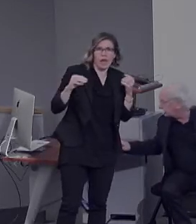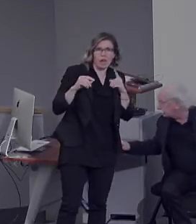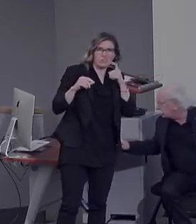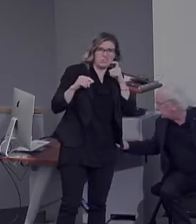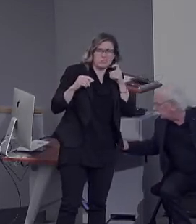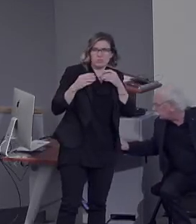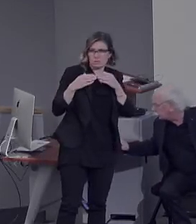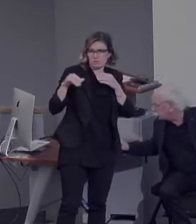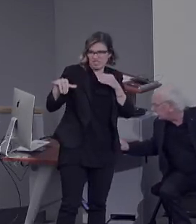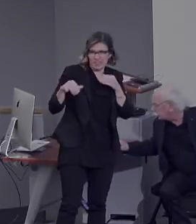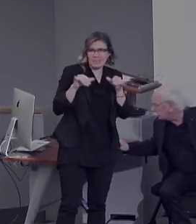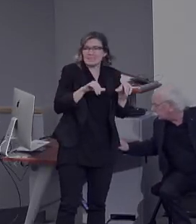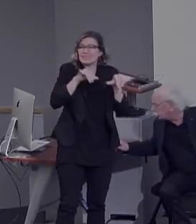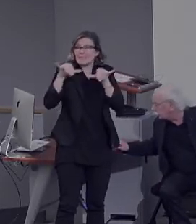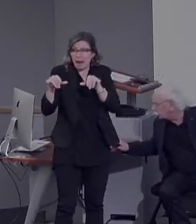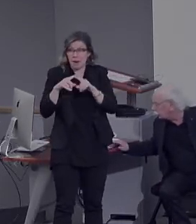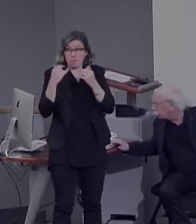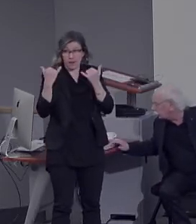stimulated.